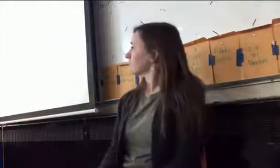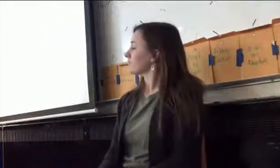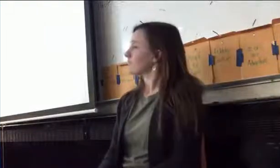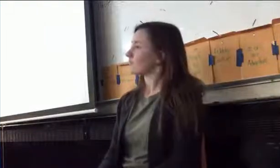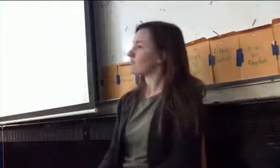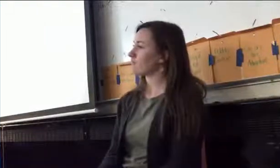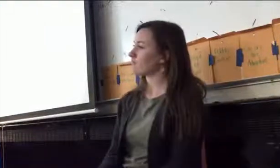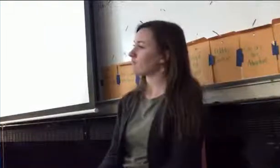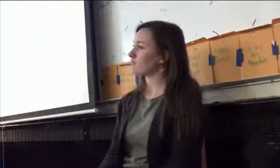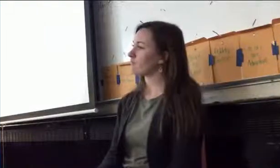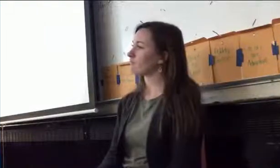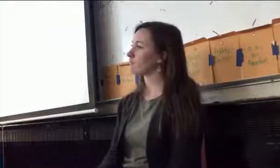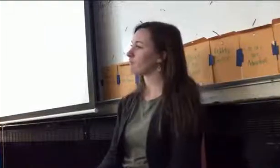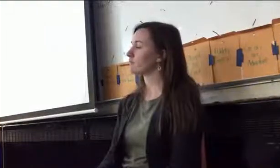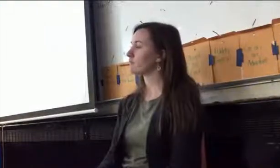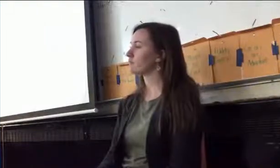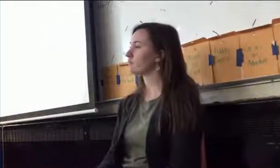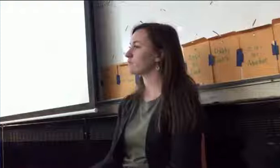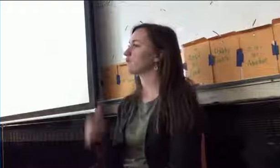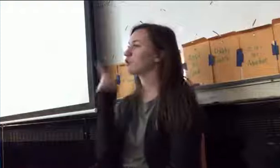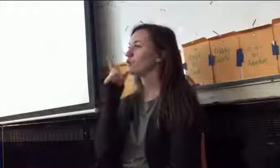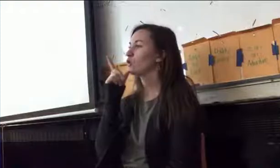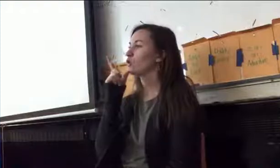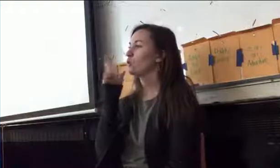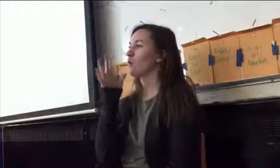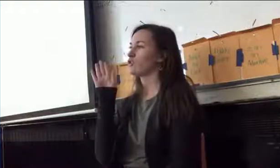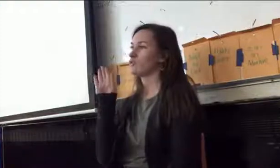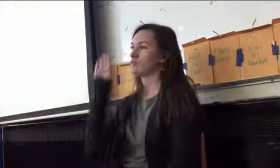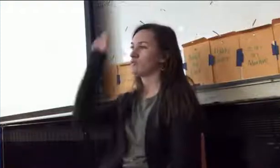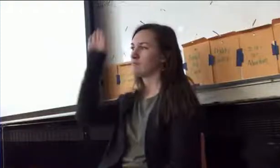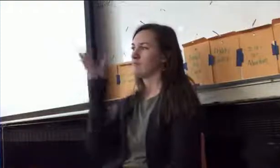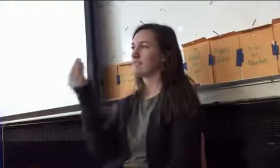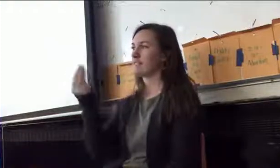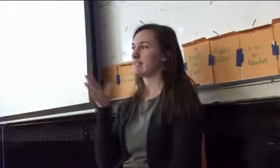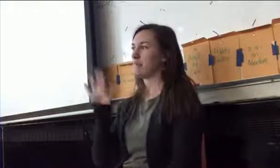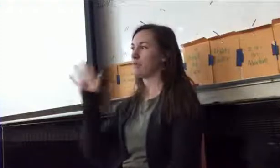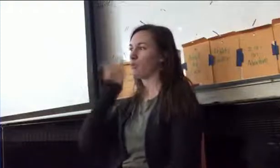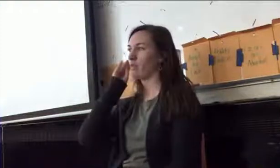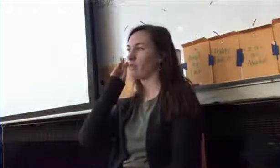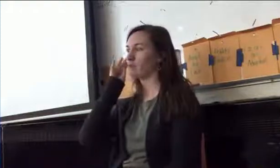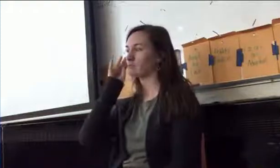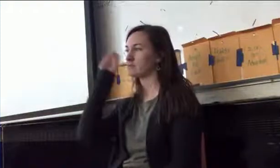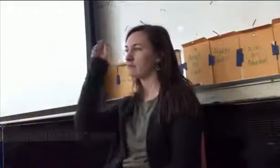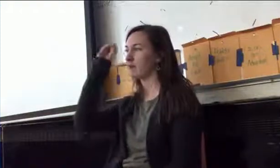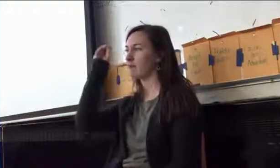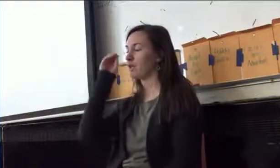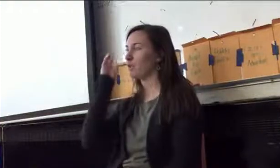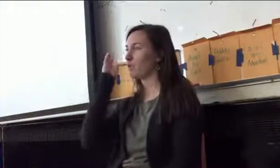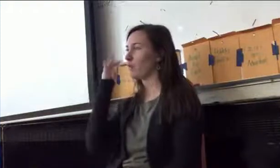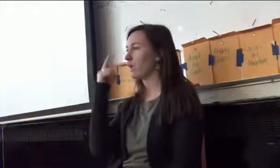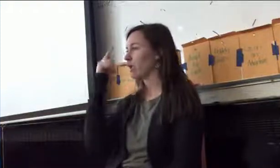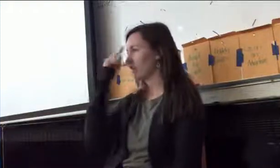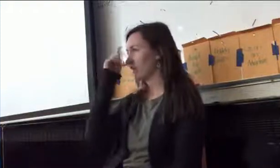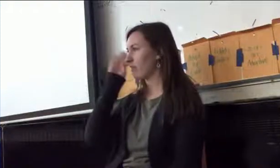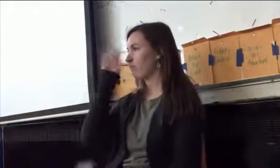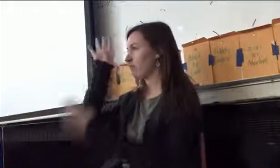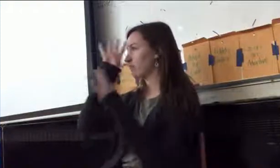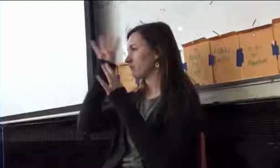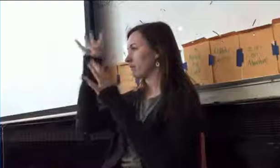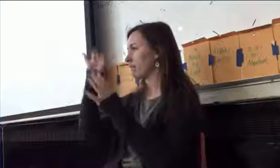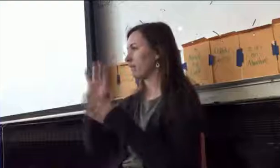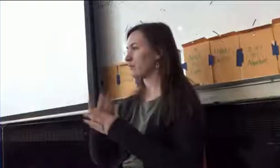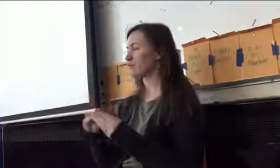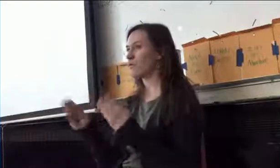All right, so who wants to try to raise their hand and tell me, why do you think people in Chicago would have created this devil baby story